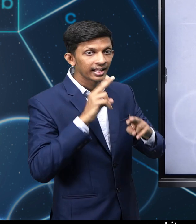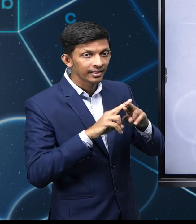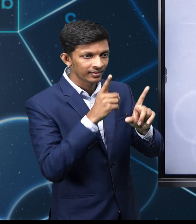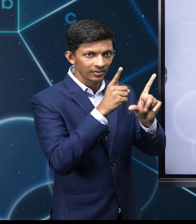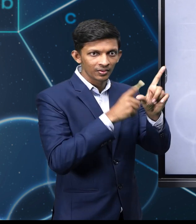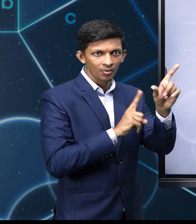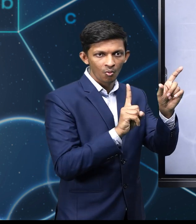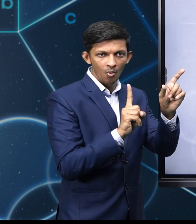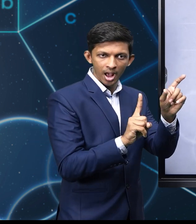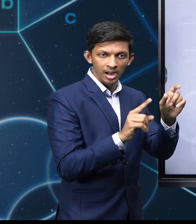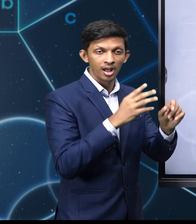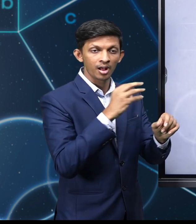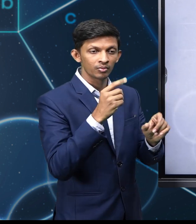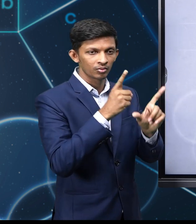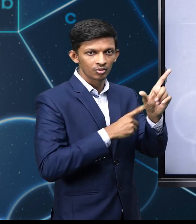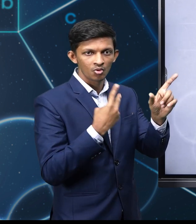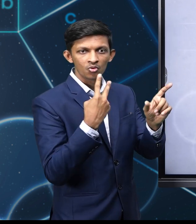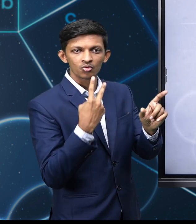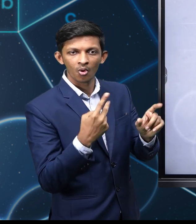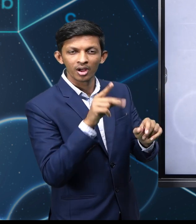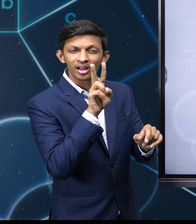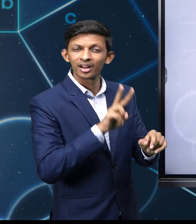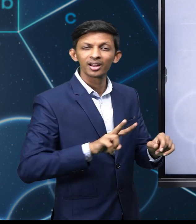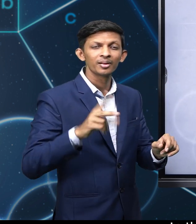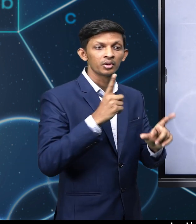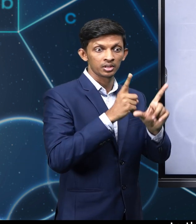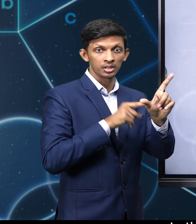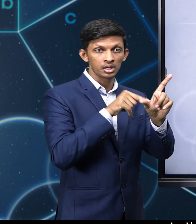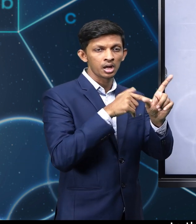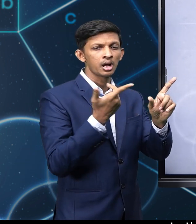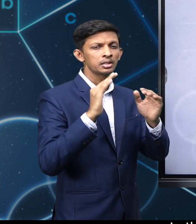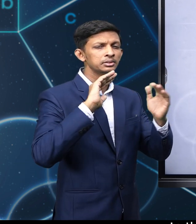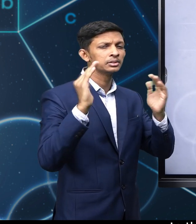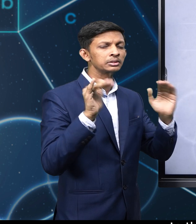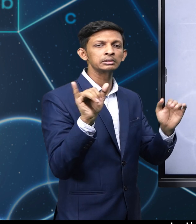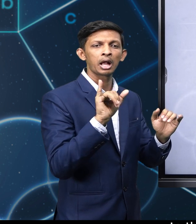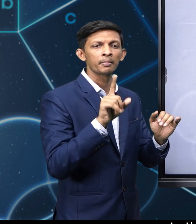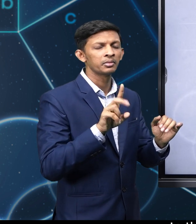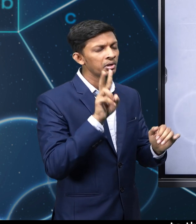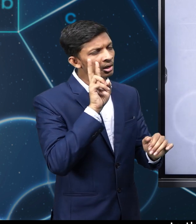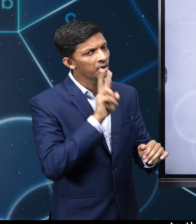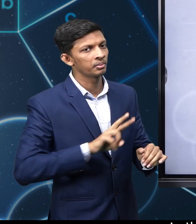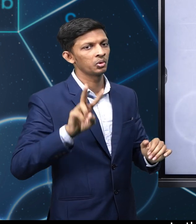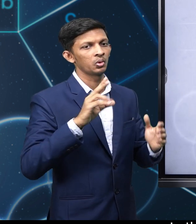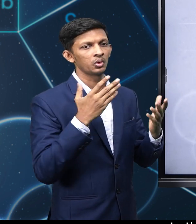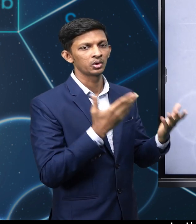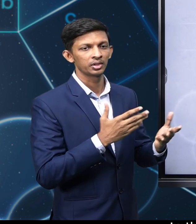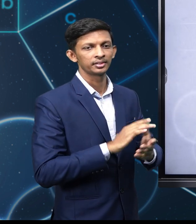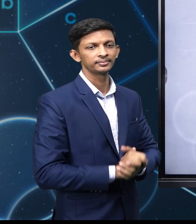If y1 and y2 are the values of y corresponding to the values of x1 and x2 of x respectively, then